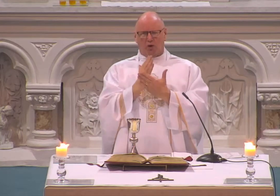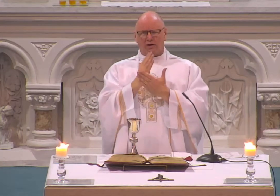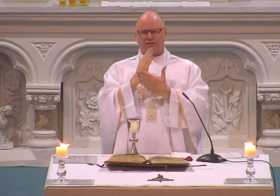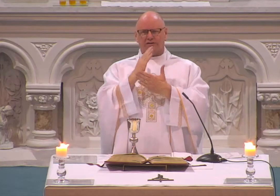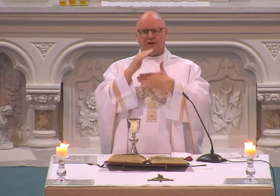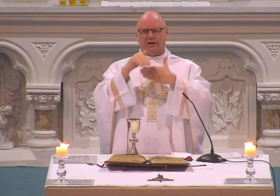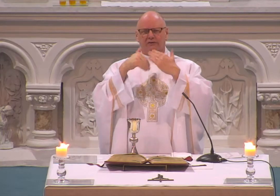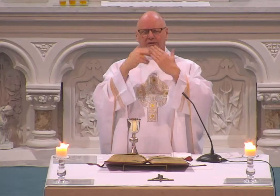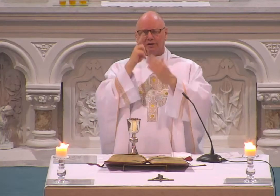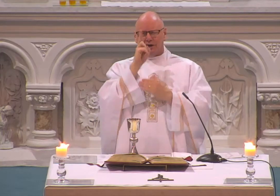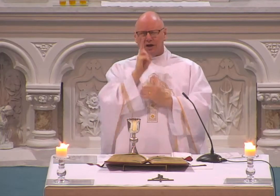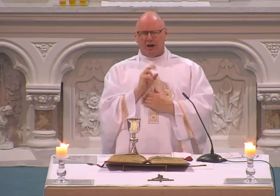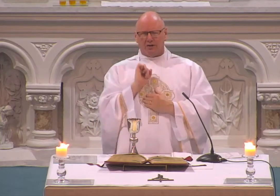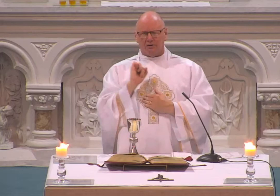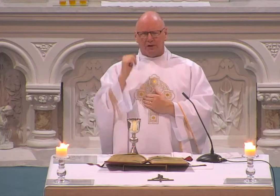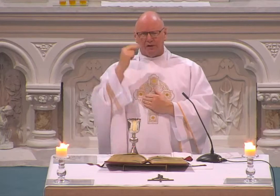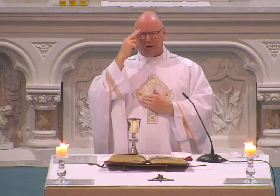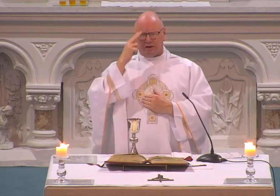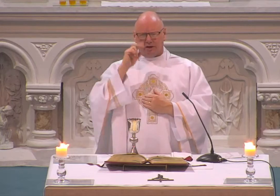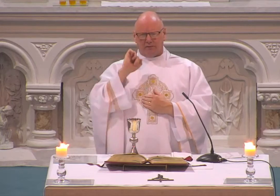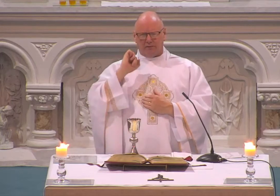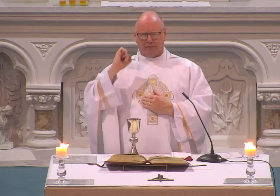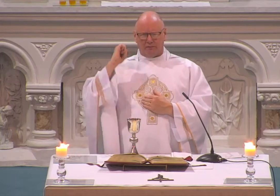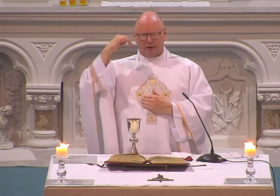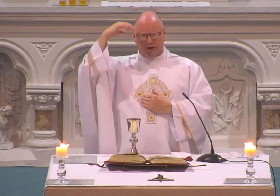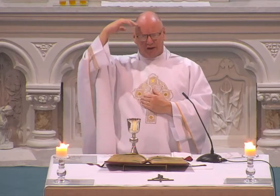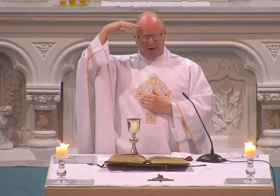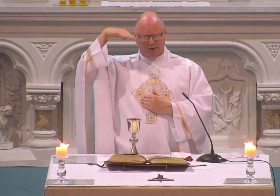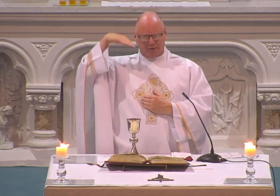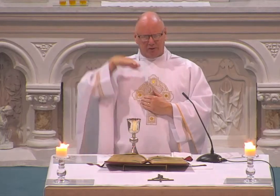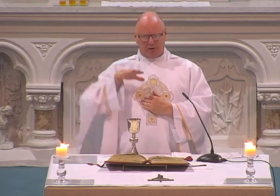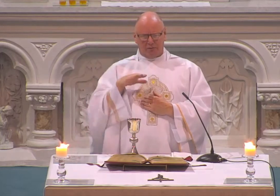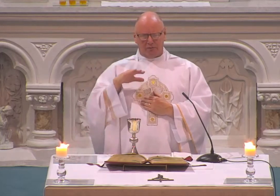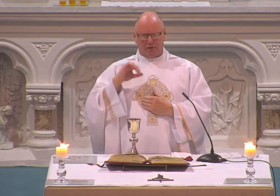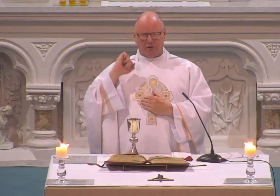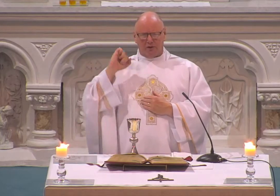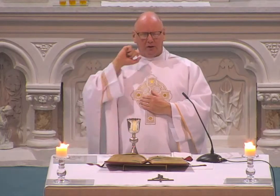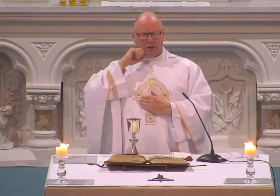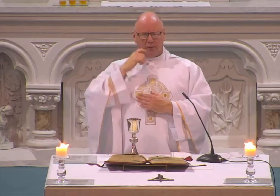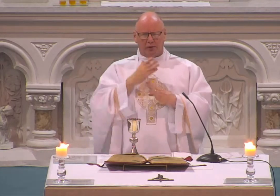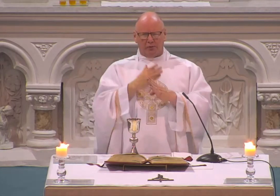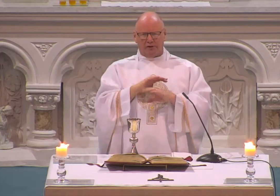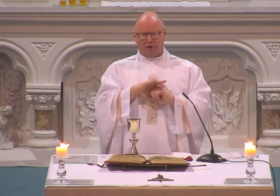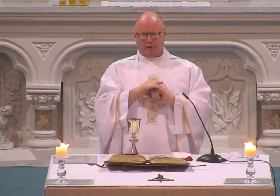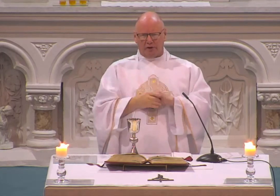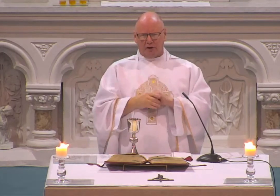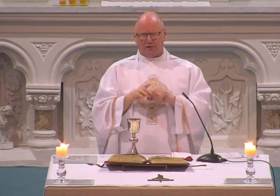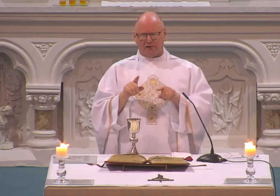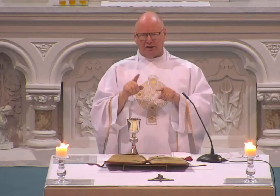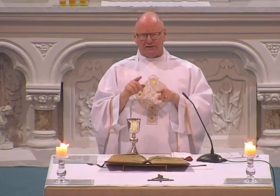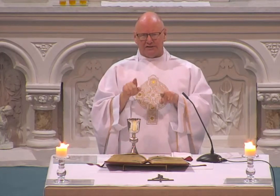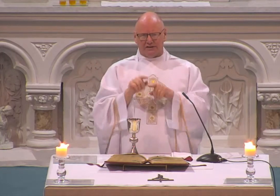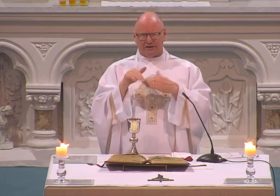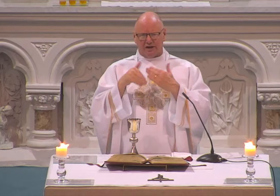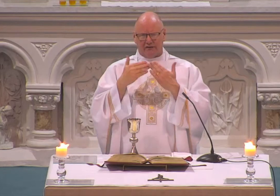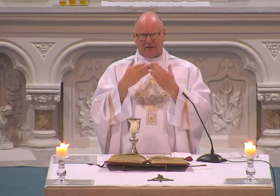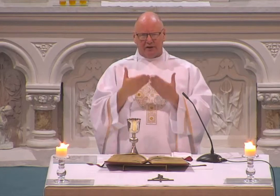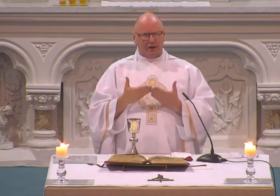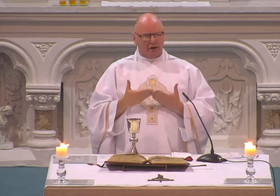in heaven, hallowed be thy name. Thy kingdom come, thy will be done on earth as it is in heaven. Give